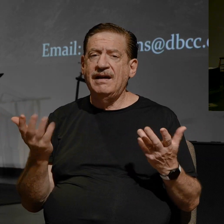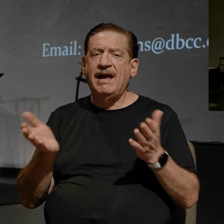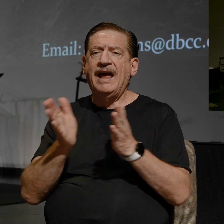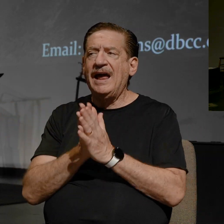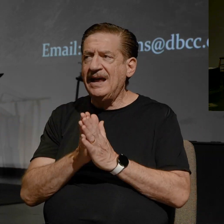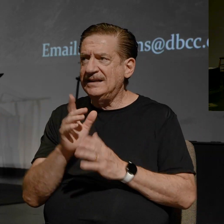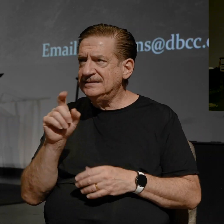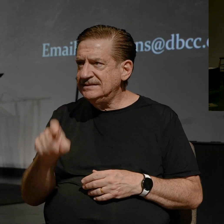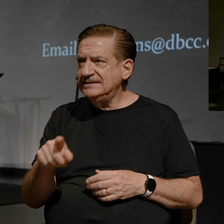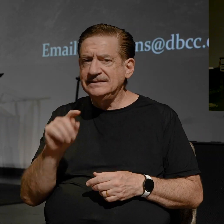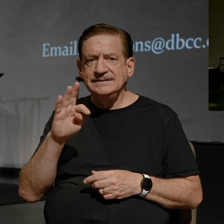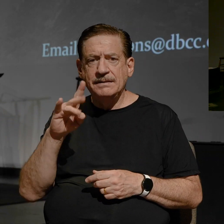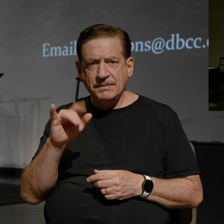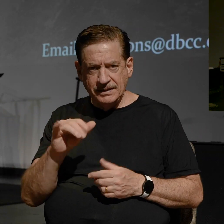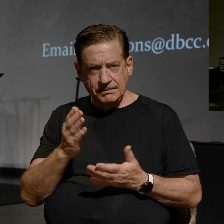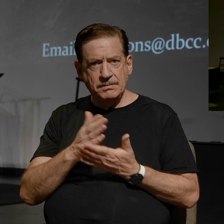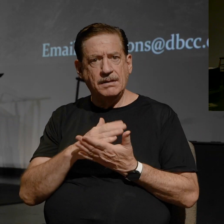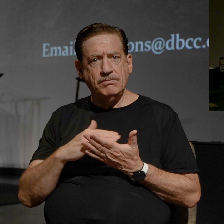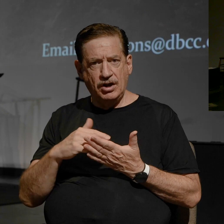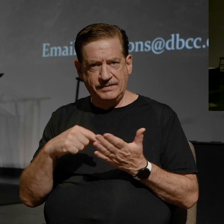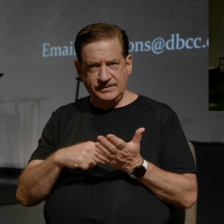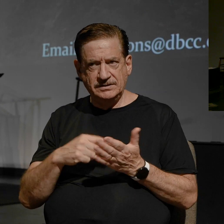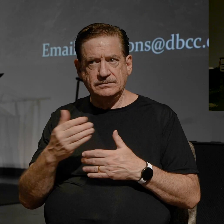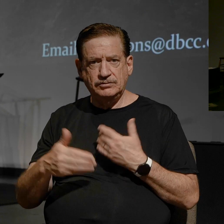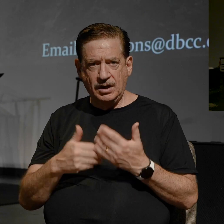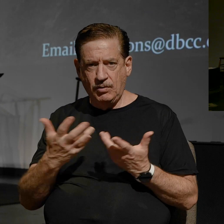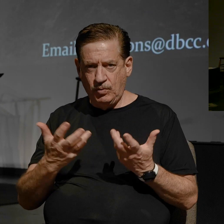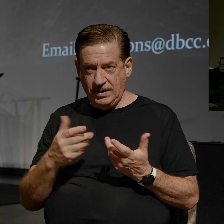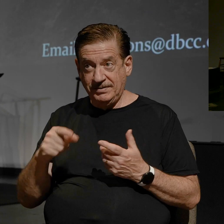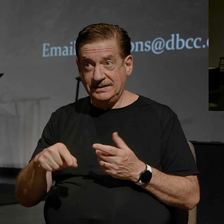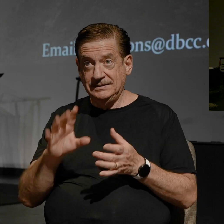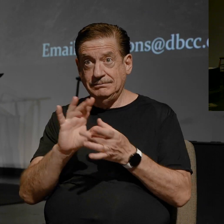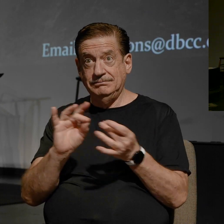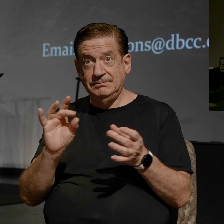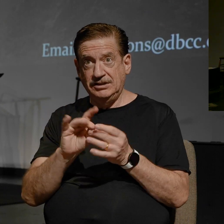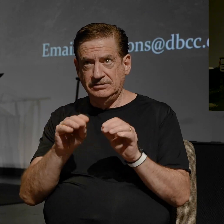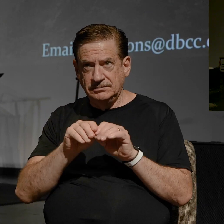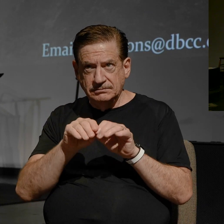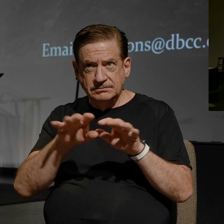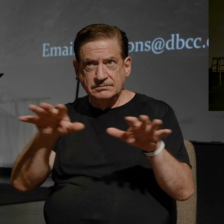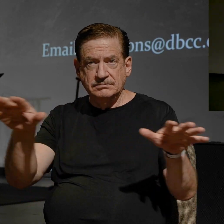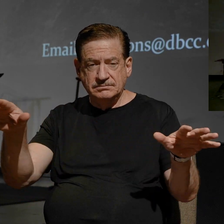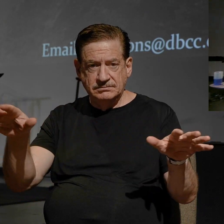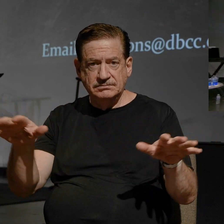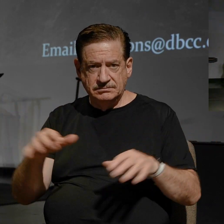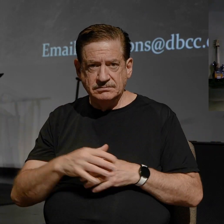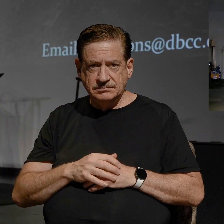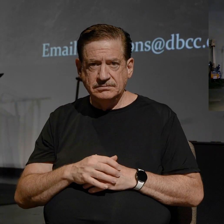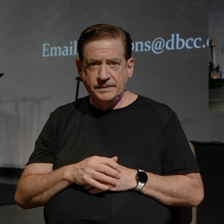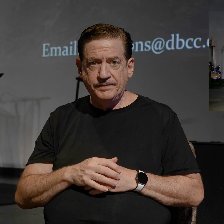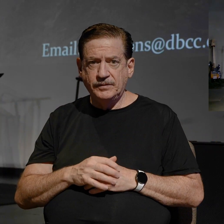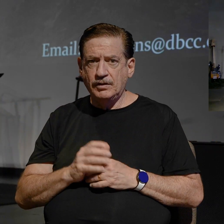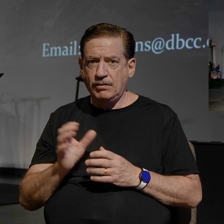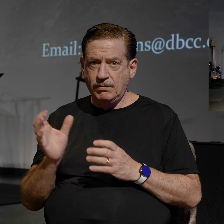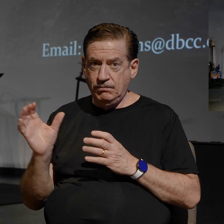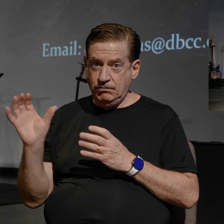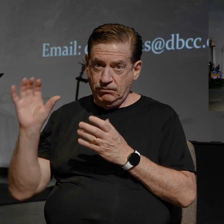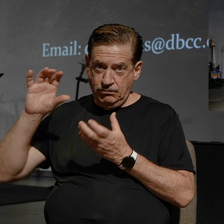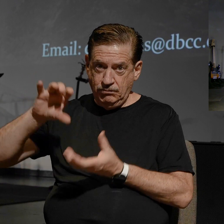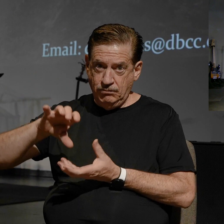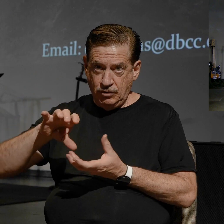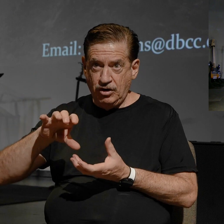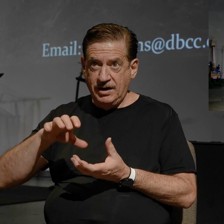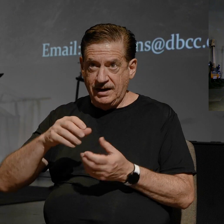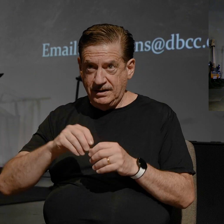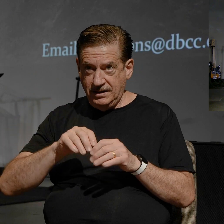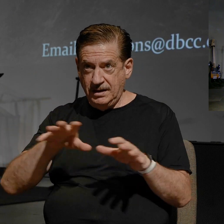ask Timothy to be part of this process, that he wants this message to be sent to Timothy. Pour out